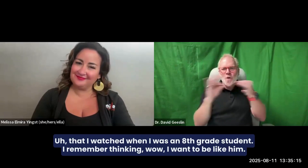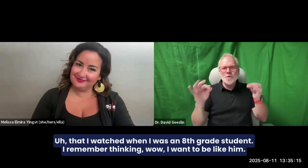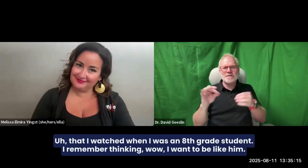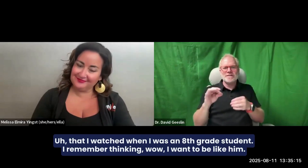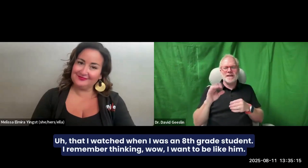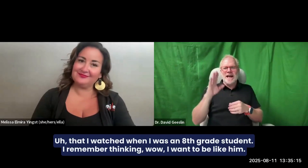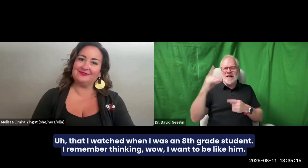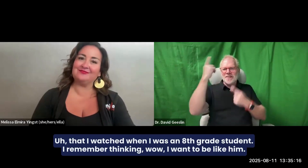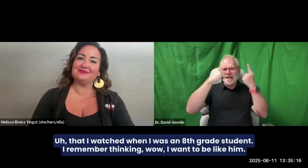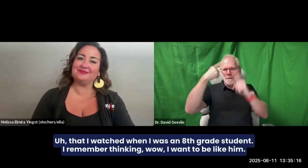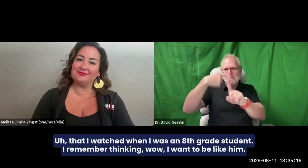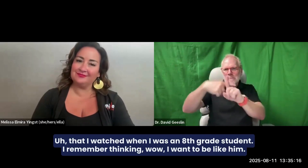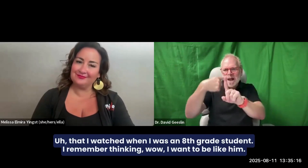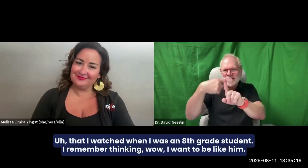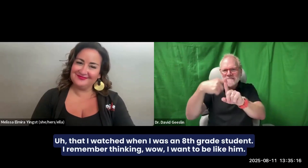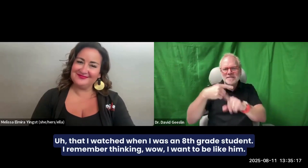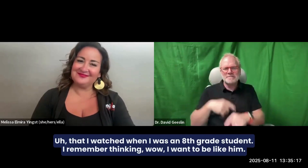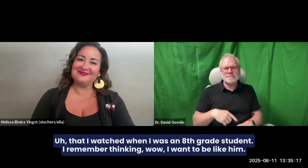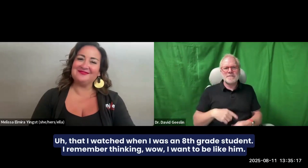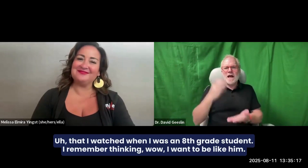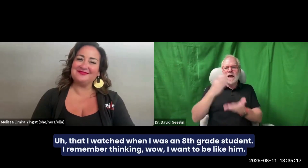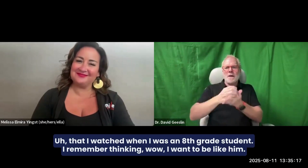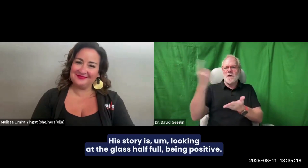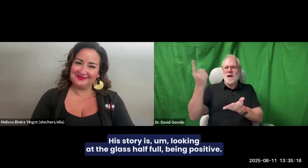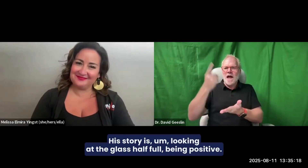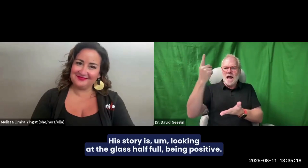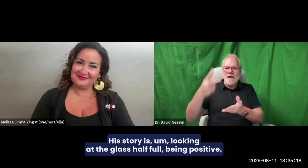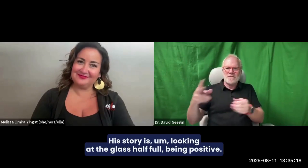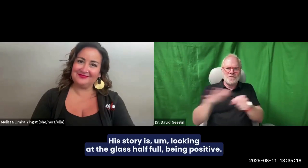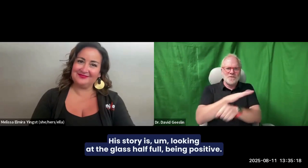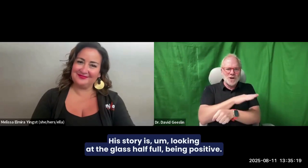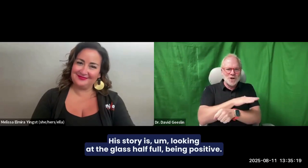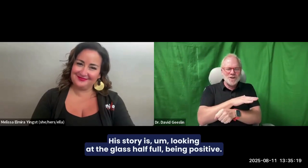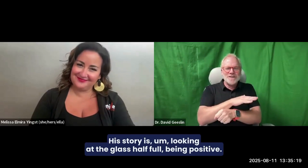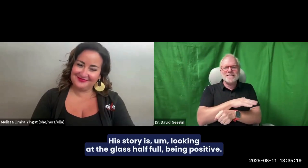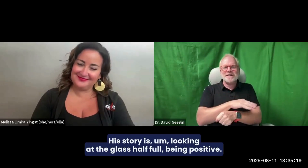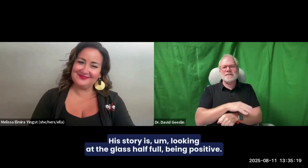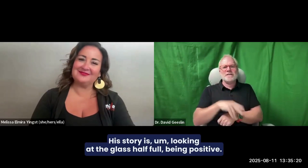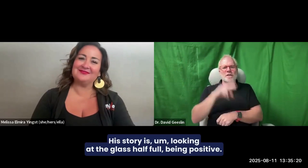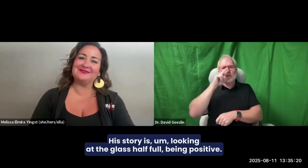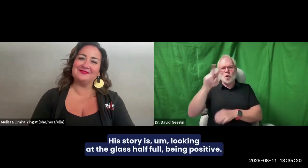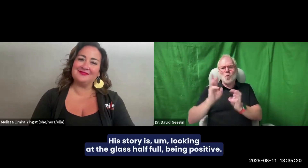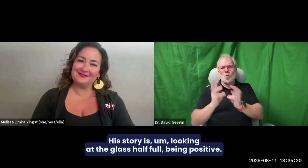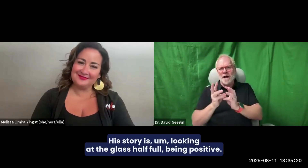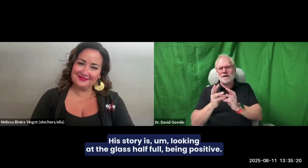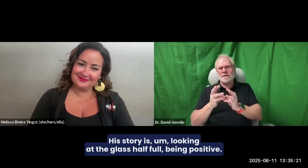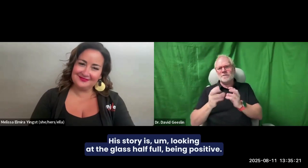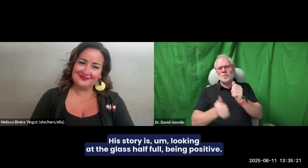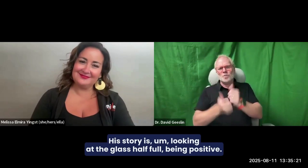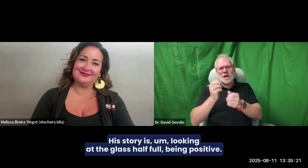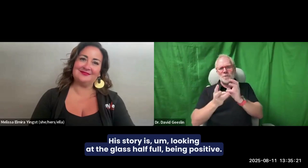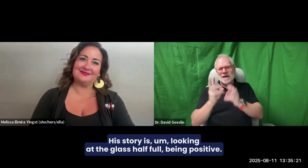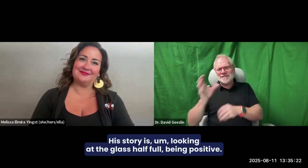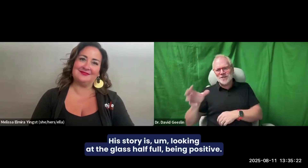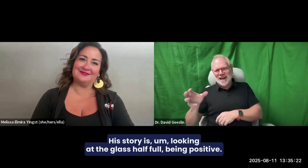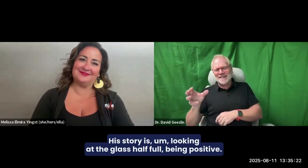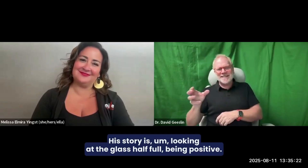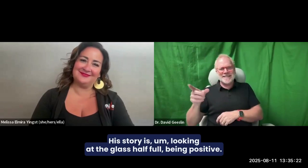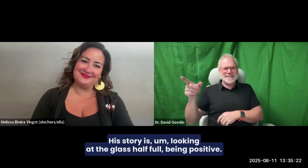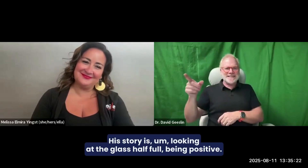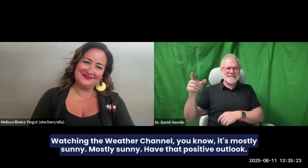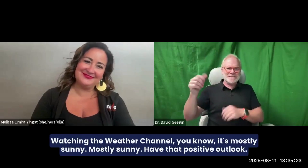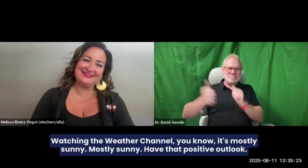I remember thinking, wow, I want to be like him. His stories, looking at the glass half full, being